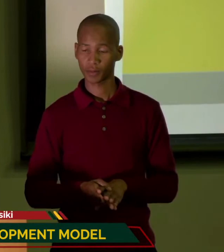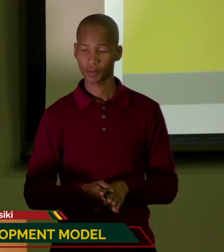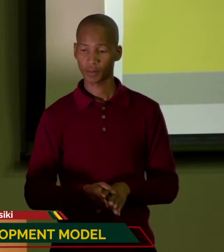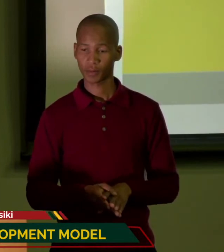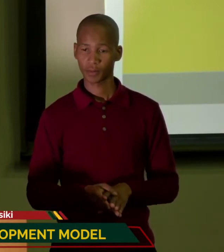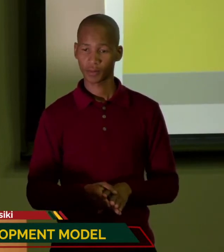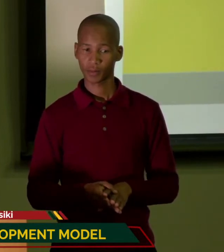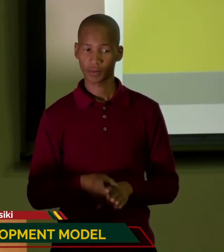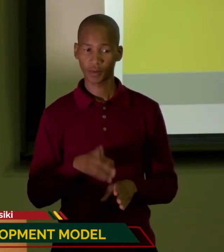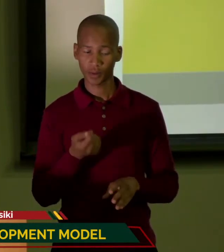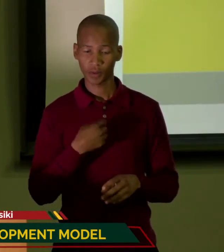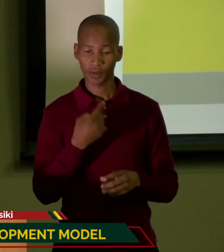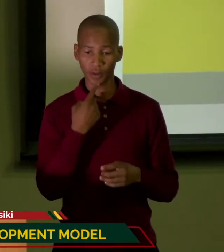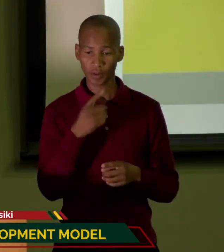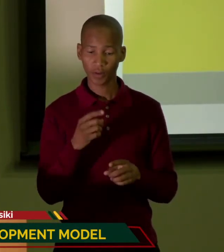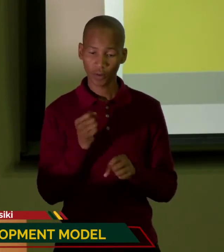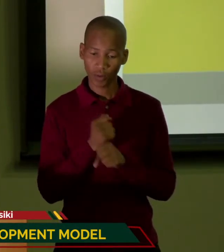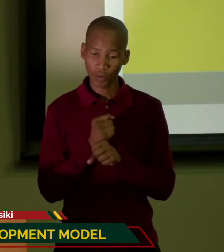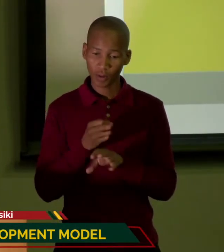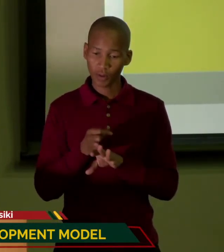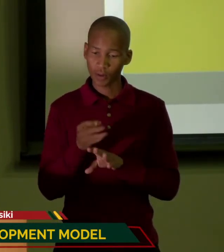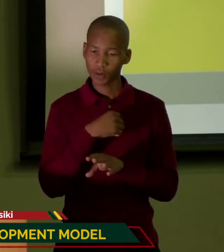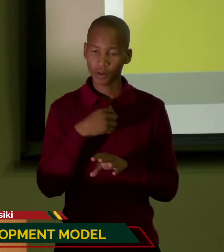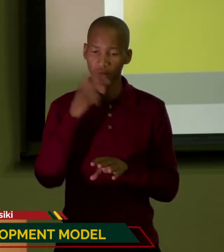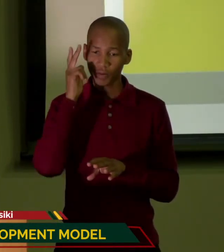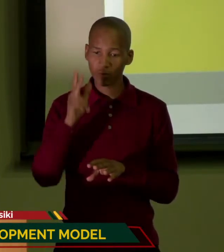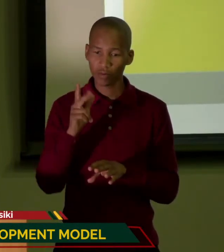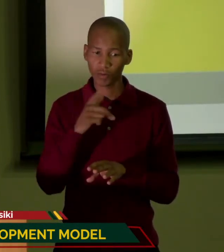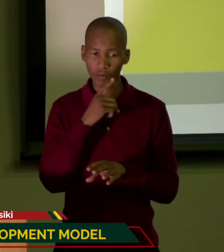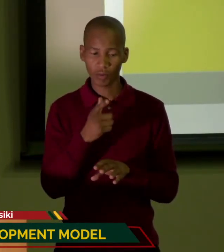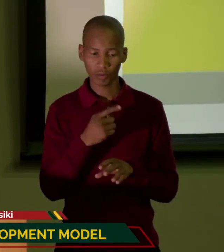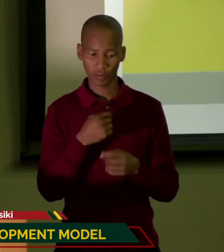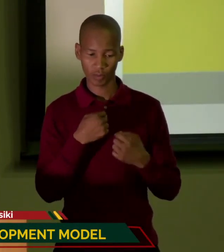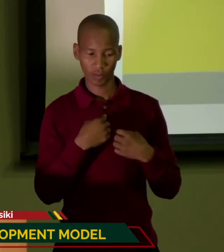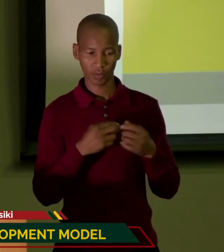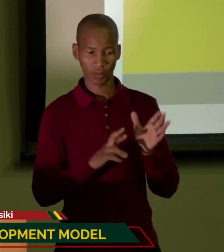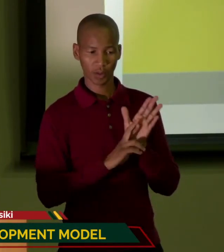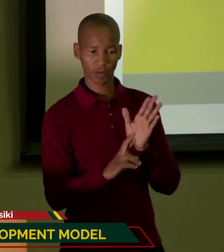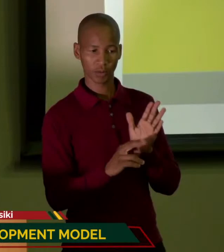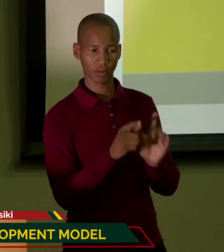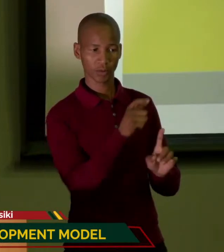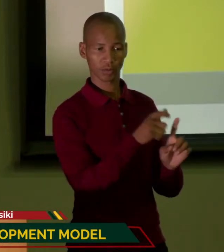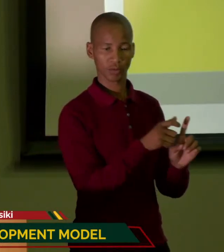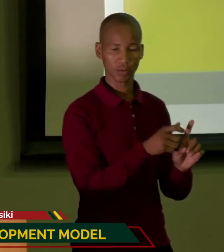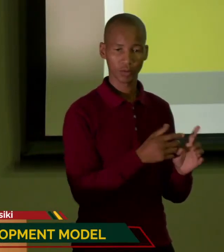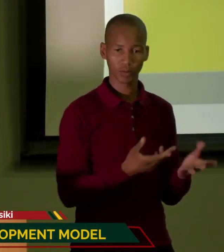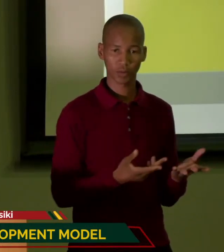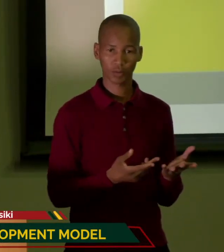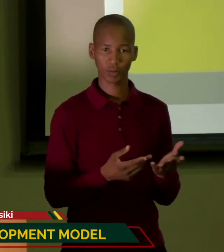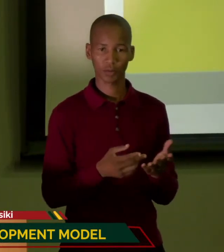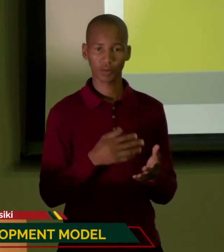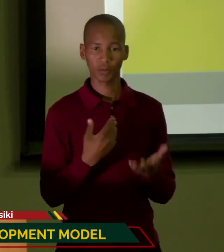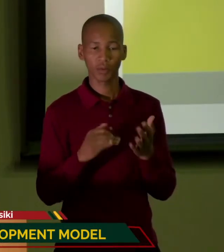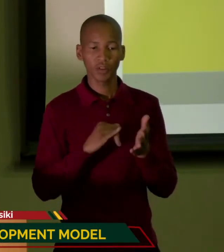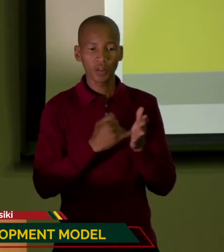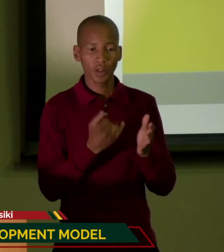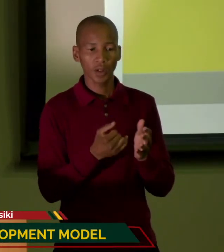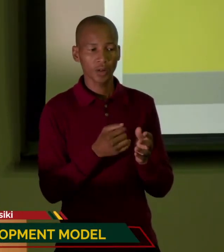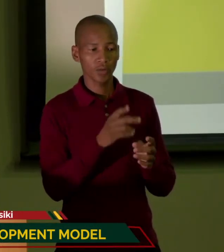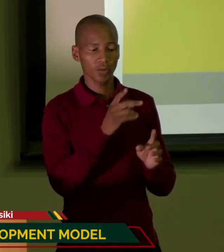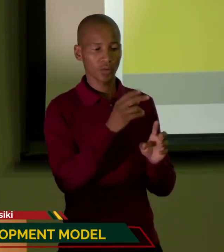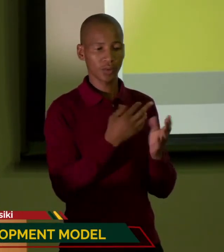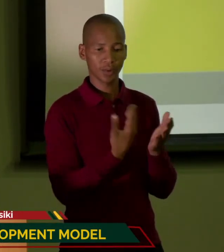sithi asifuni ukuba namhlanje athi ndizomela omnye uzomela omnye kuba egula okanye